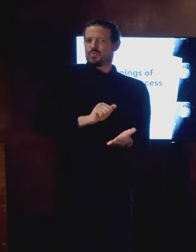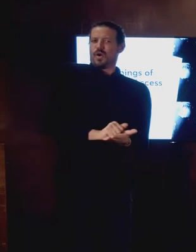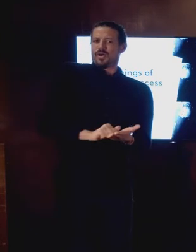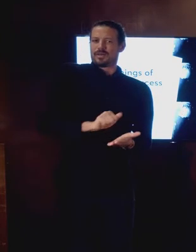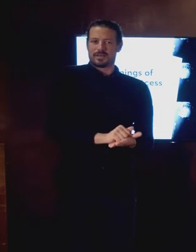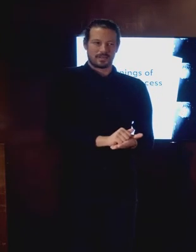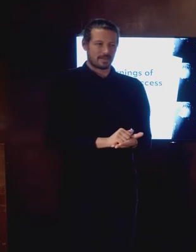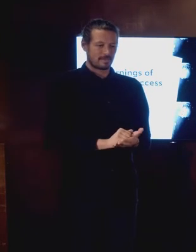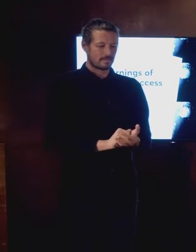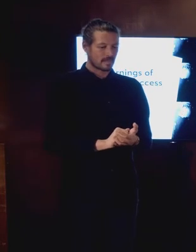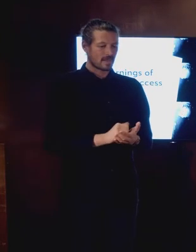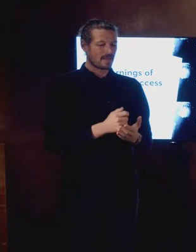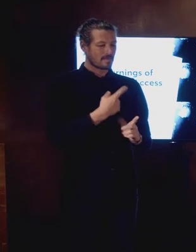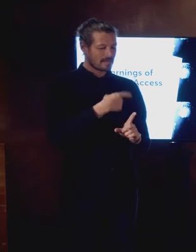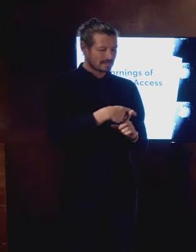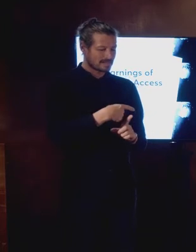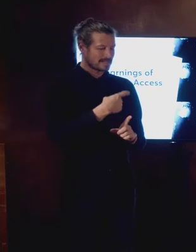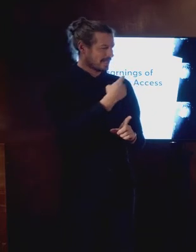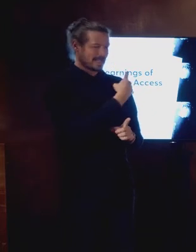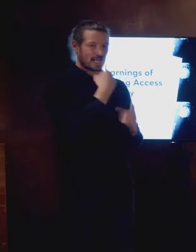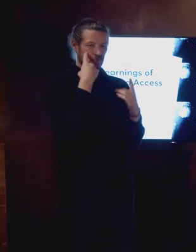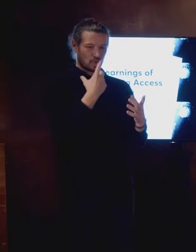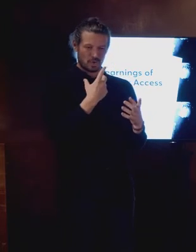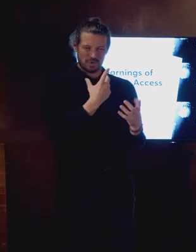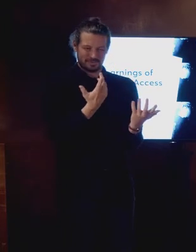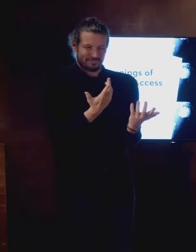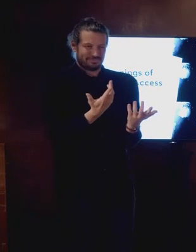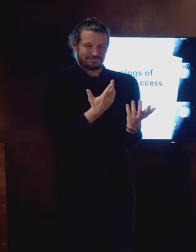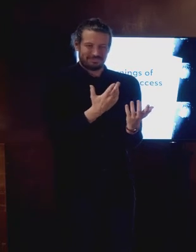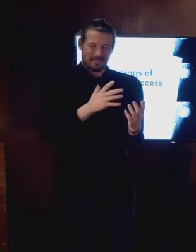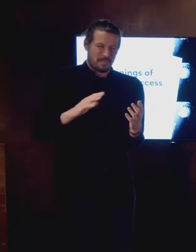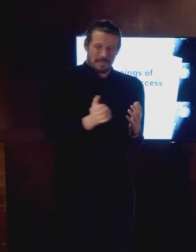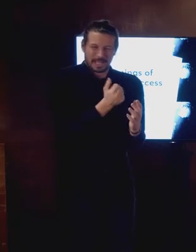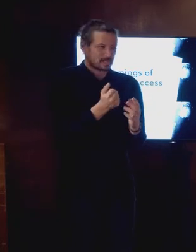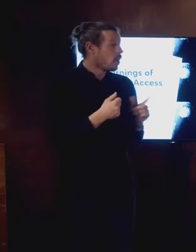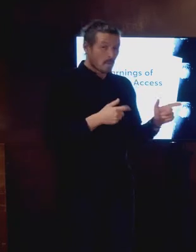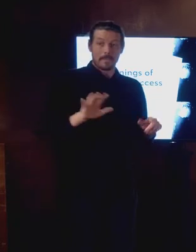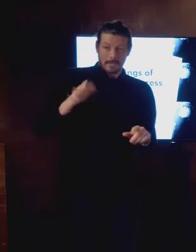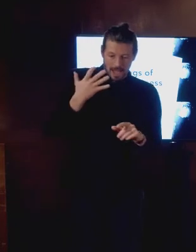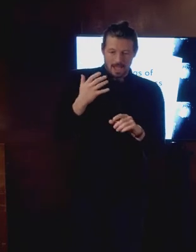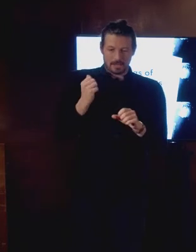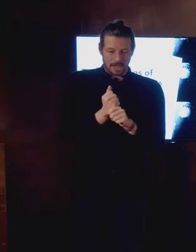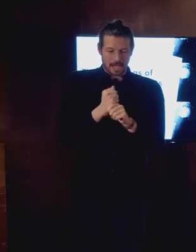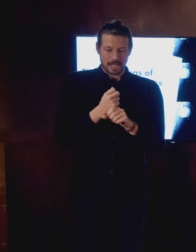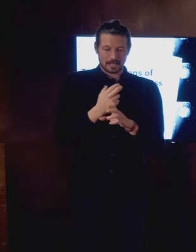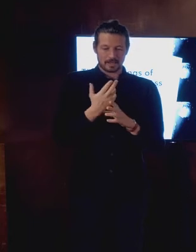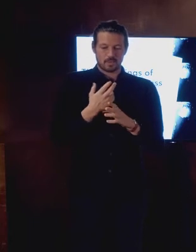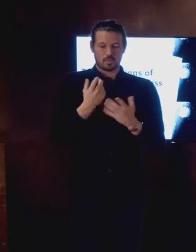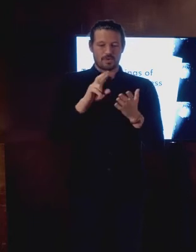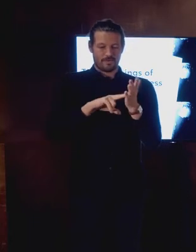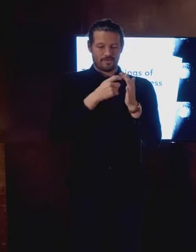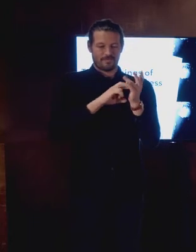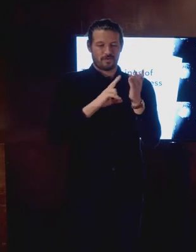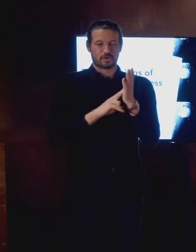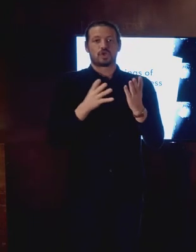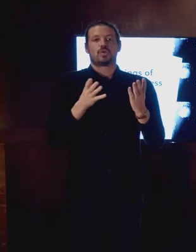right. That show doesn't exist. You know, that show can't exist. So we did a version of it, didn't we, at the Adelaide Cabaret Festival, where